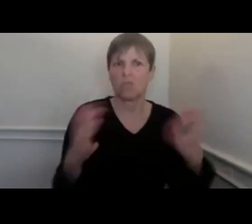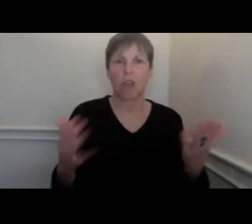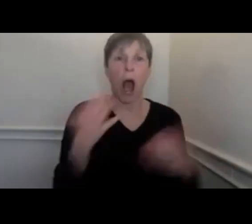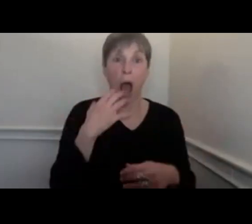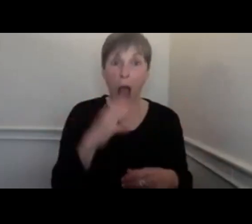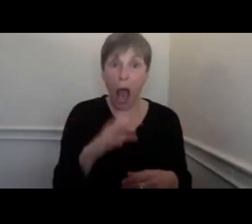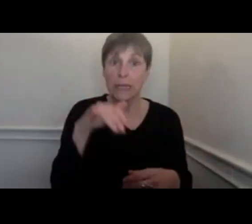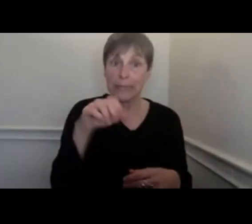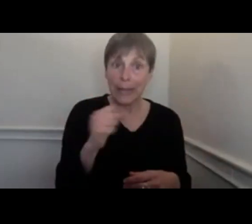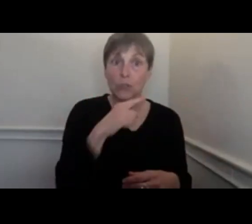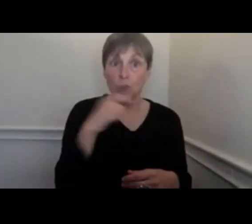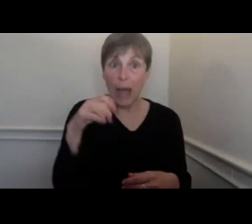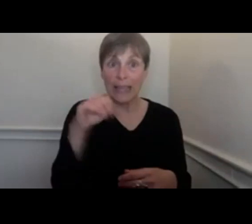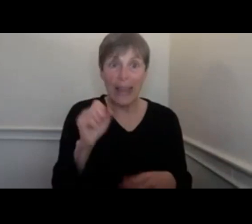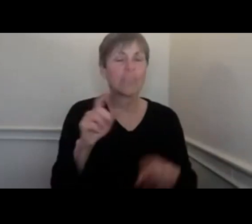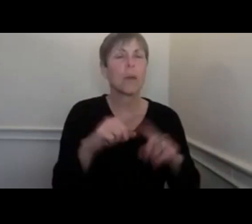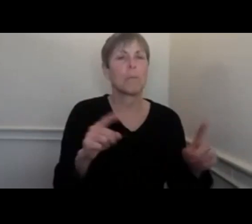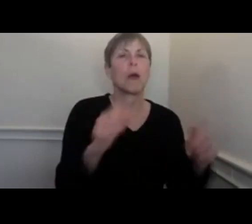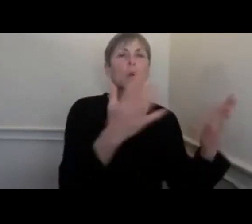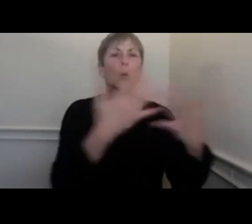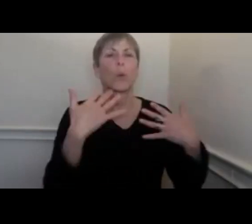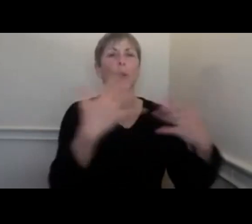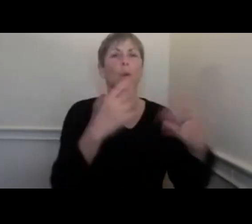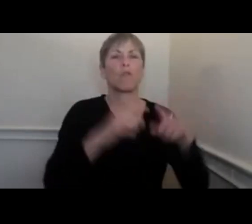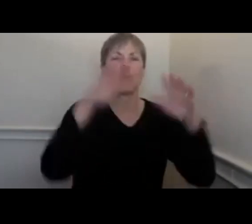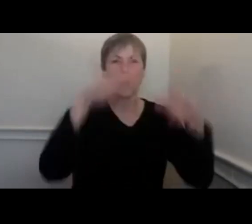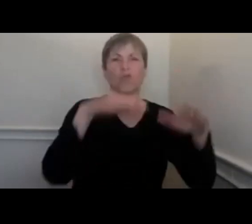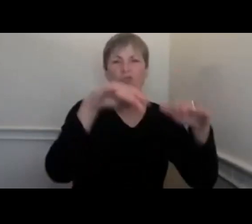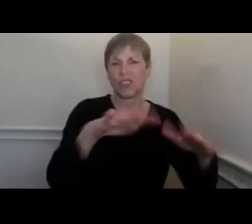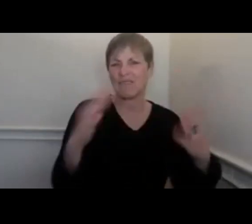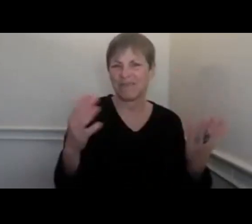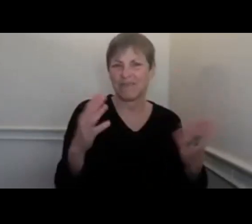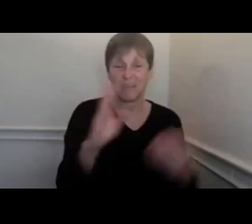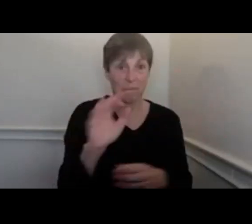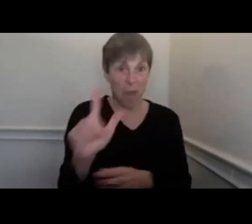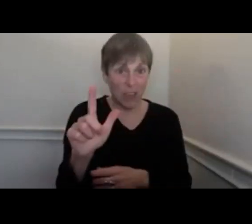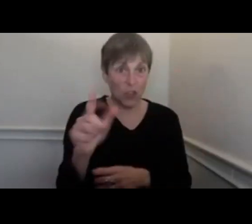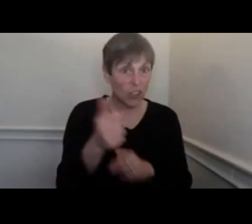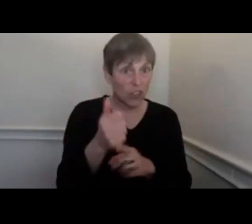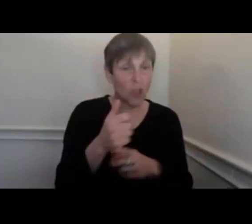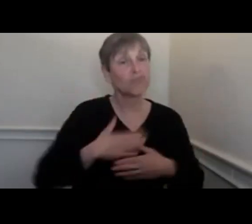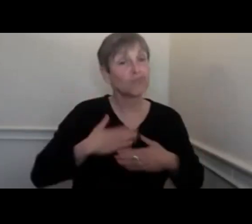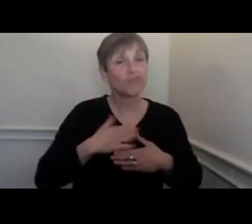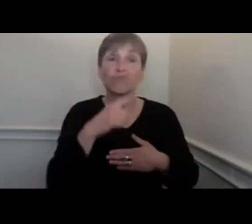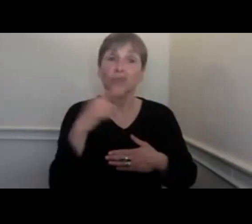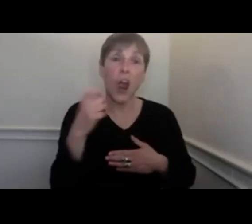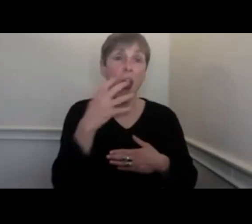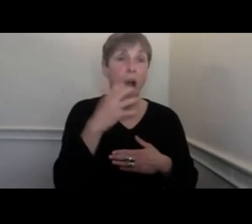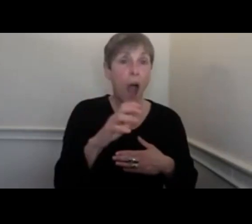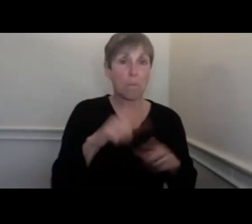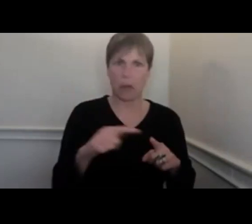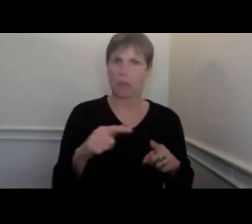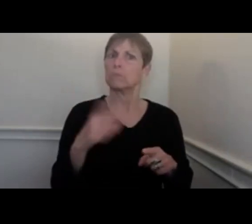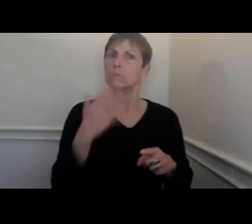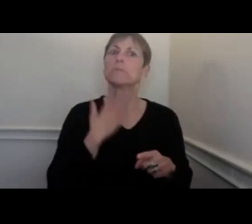not loving the heat. It will bolt more and it can be dry-ish, but it would much rather be amply moist. And